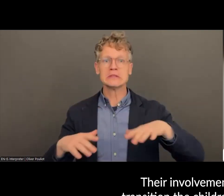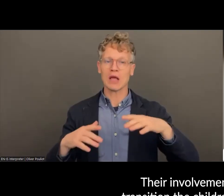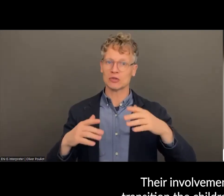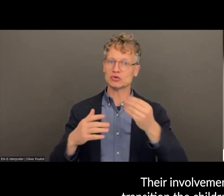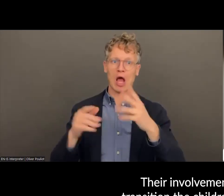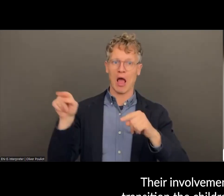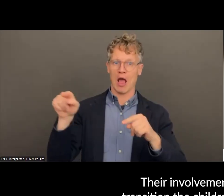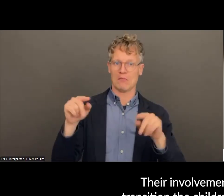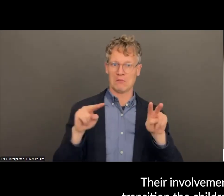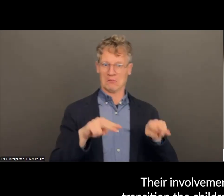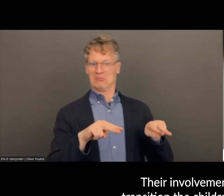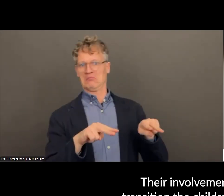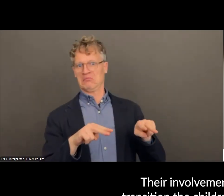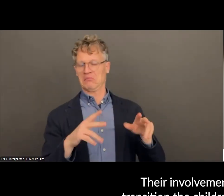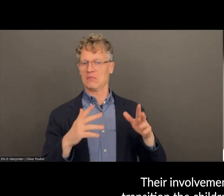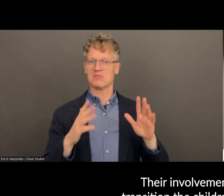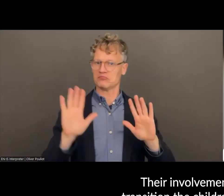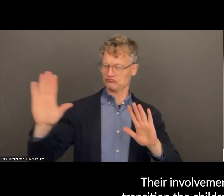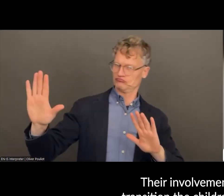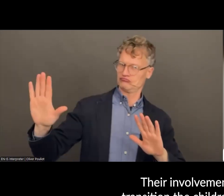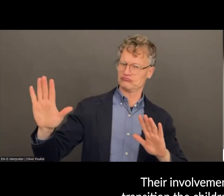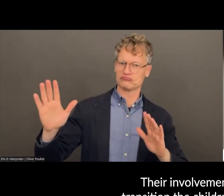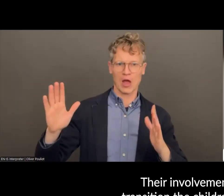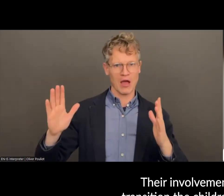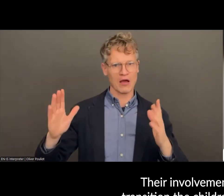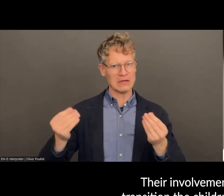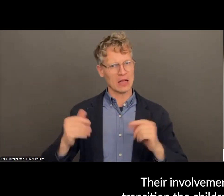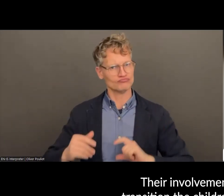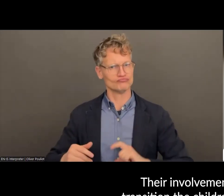Their involvement was critical to transition the